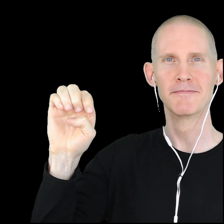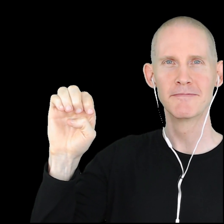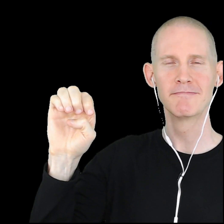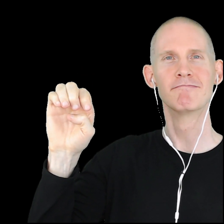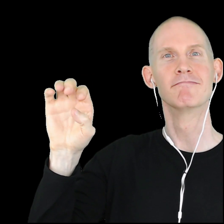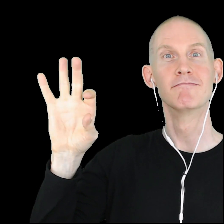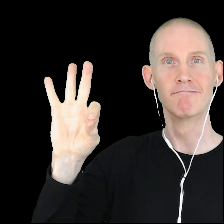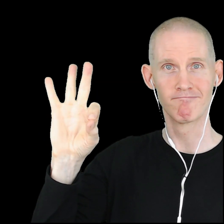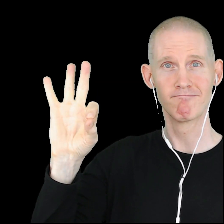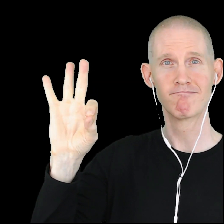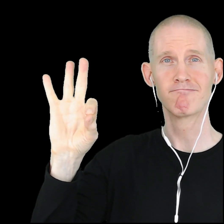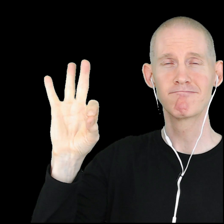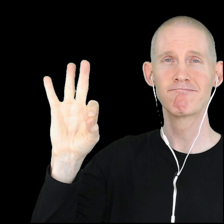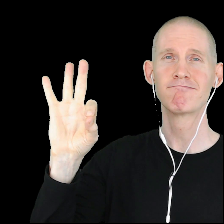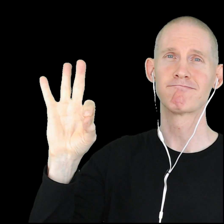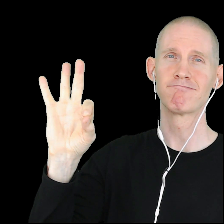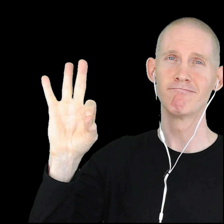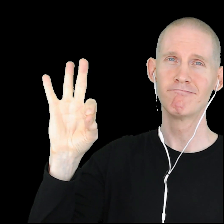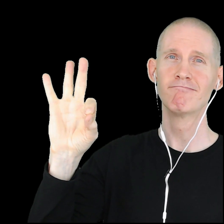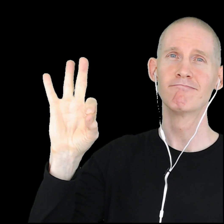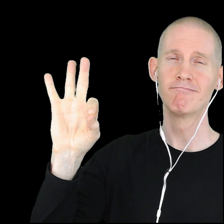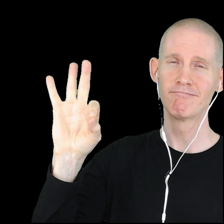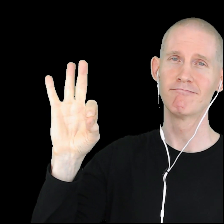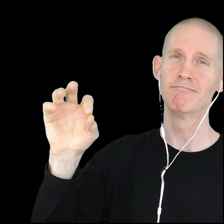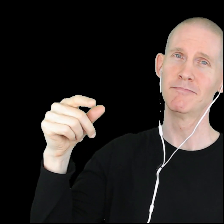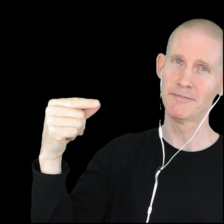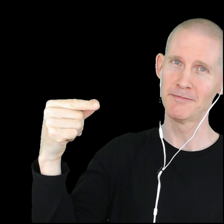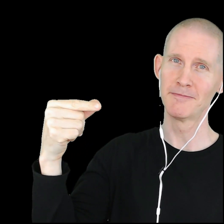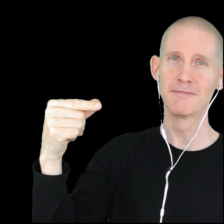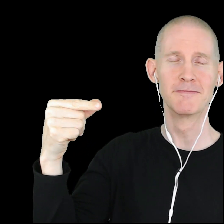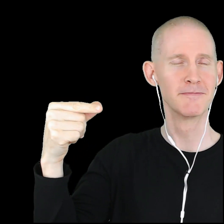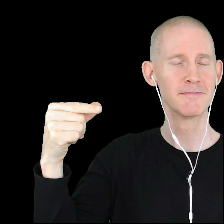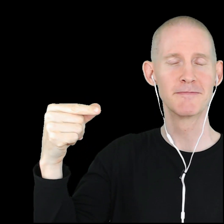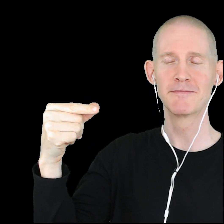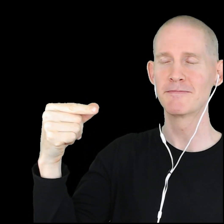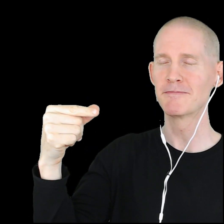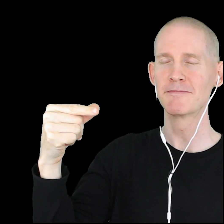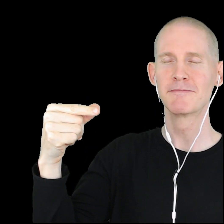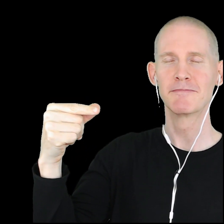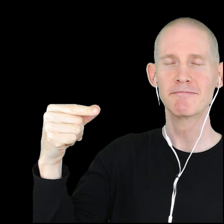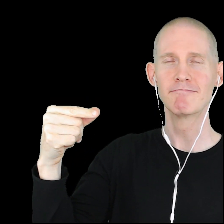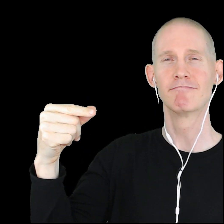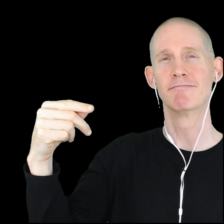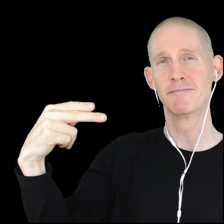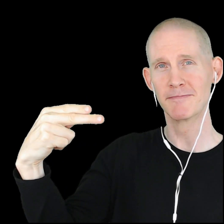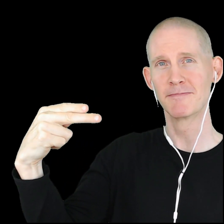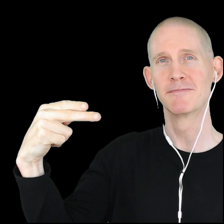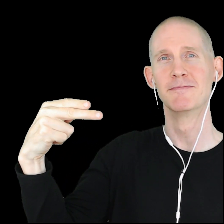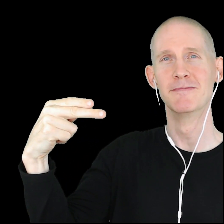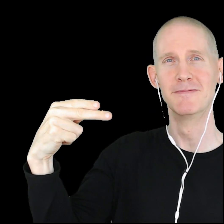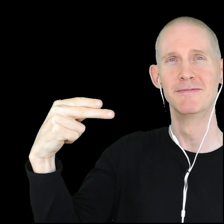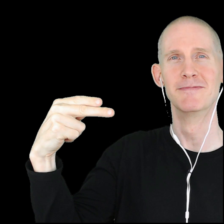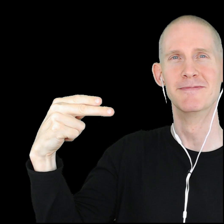is me. Look out, 'cause here I come. And I'm marching on to the beat